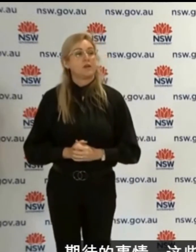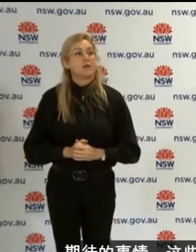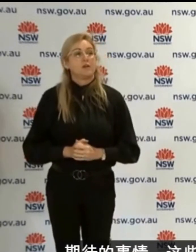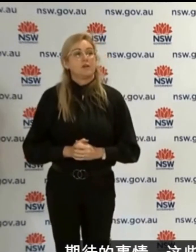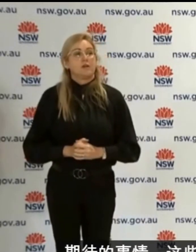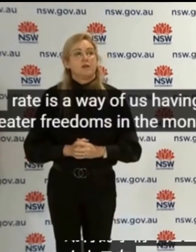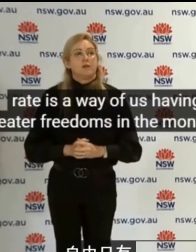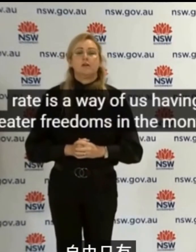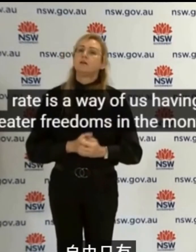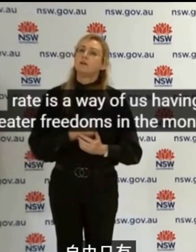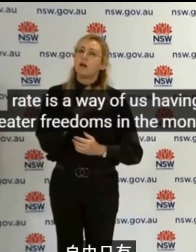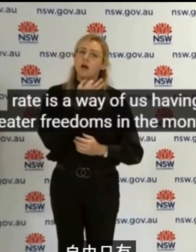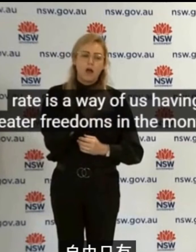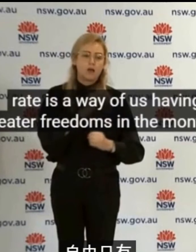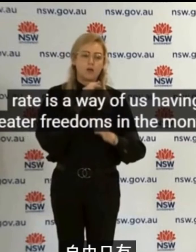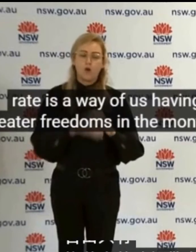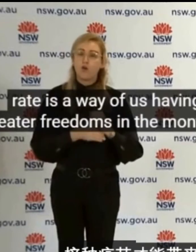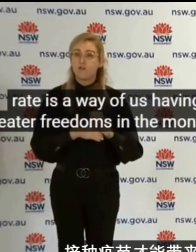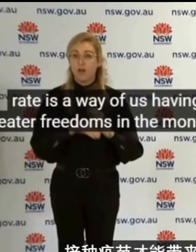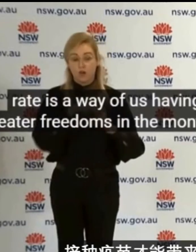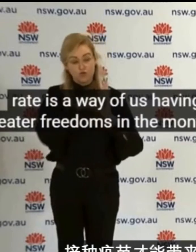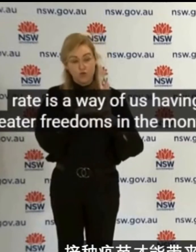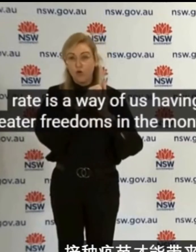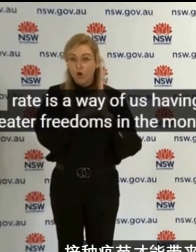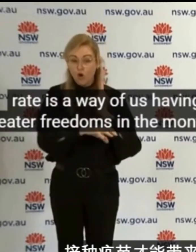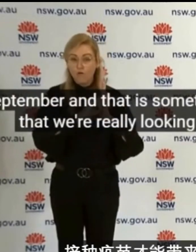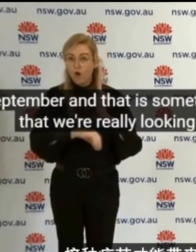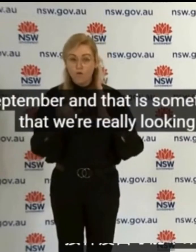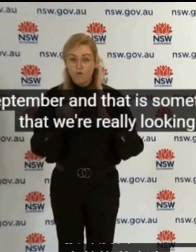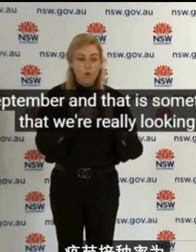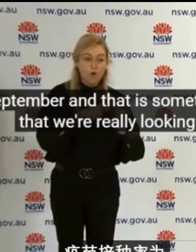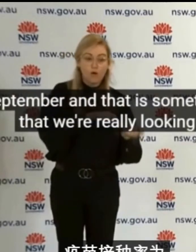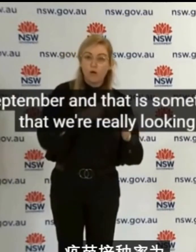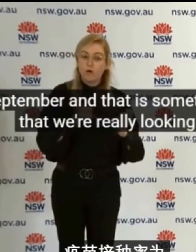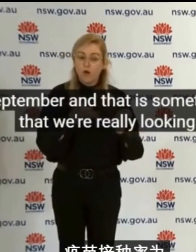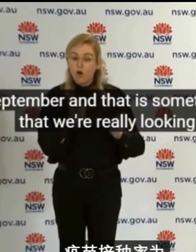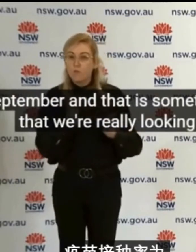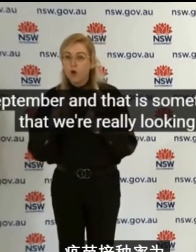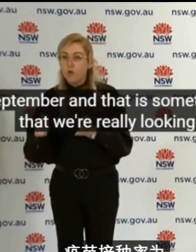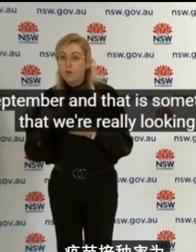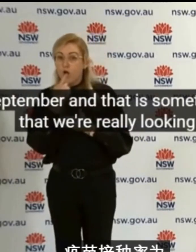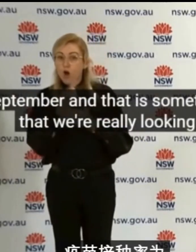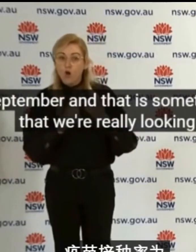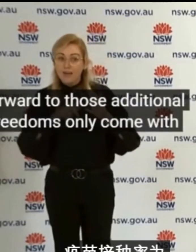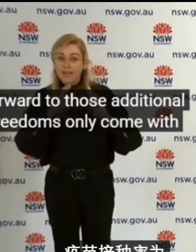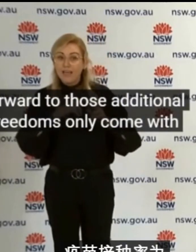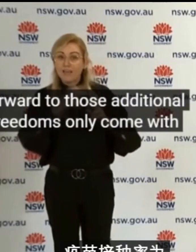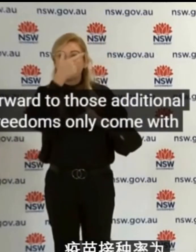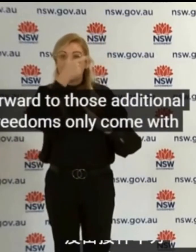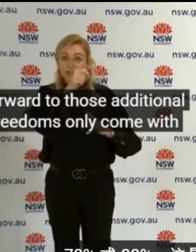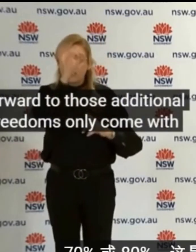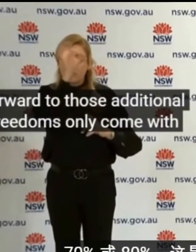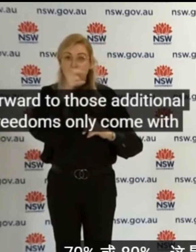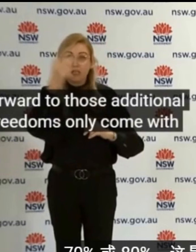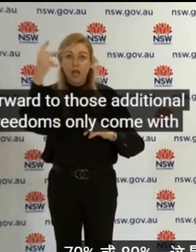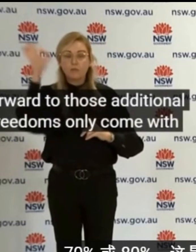only come with vaccination rates, double dose vaccination rates of 70 or 80%. No, that's not correct.